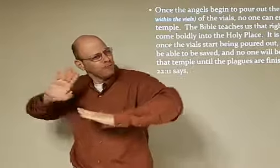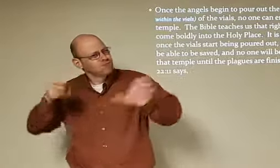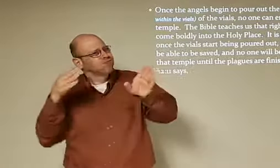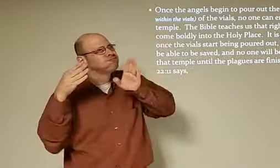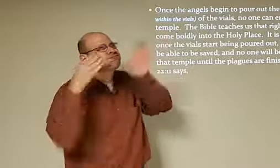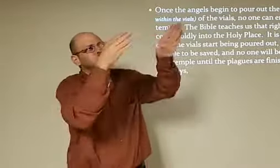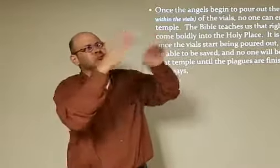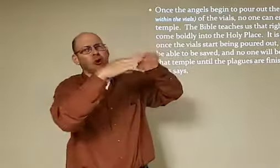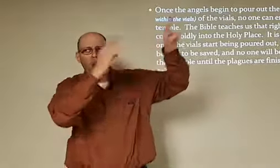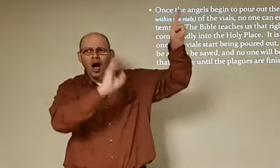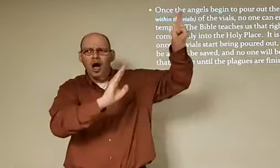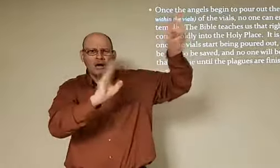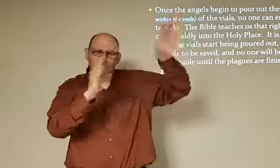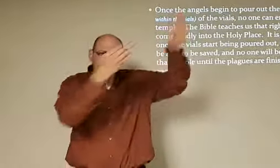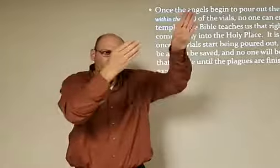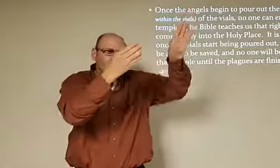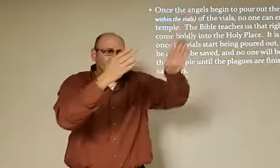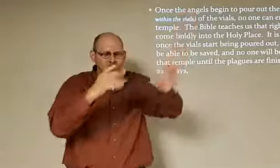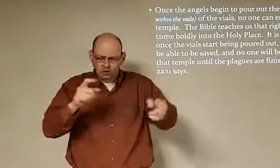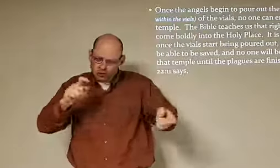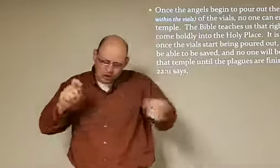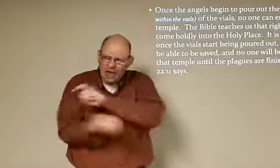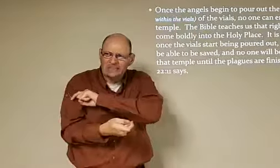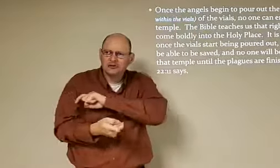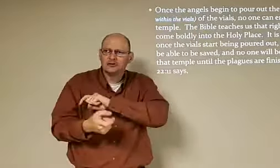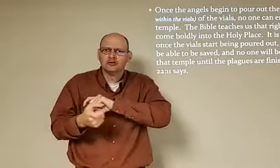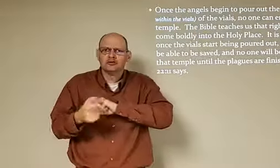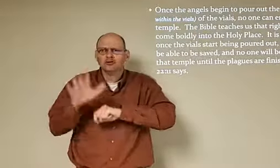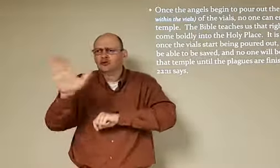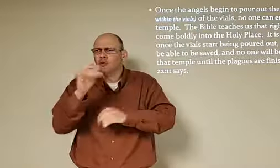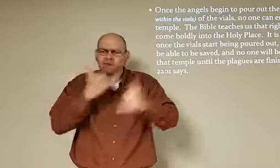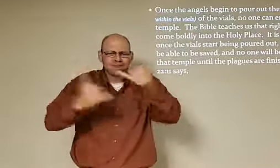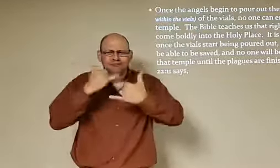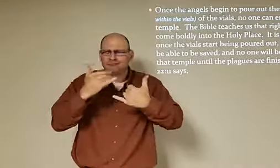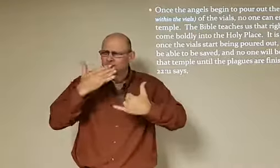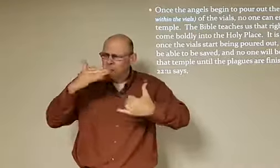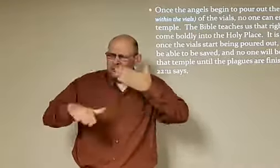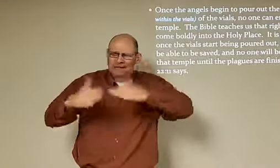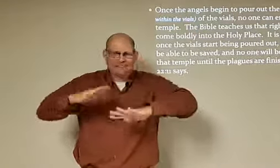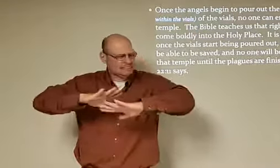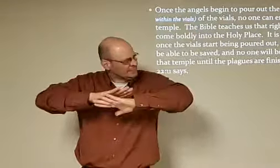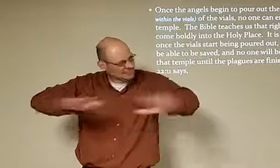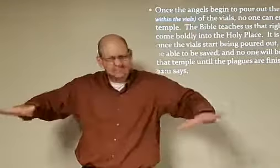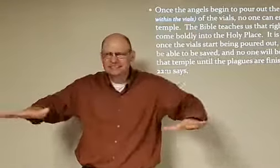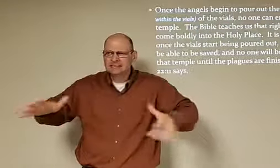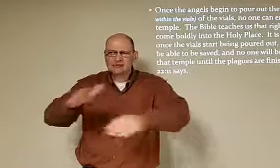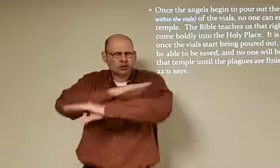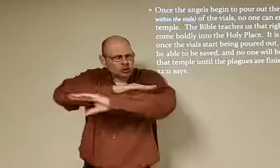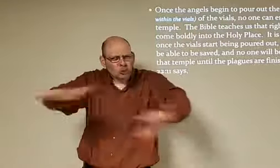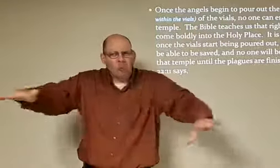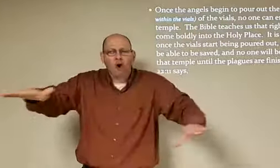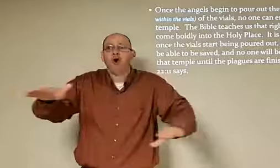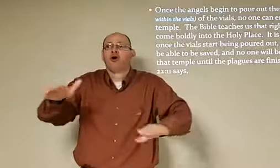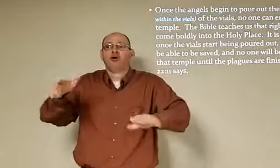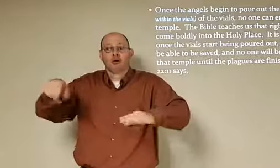No more making mistakes. Look to God. Change your ways. The bad things, the sin you're involved in,